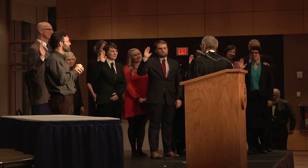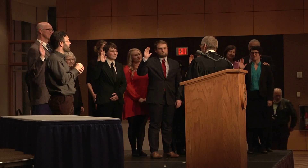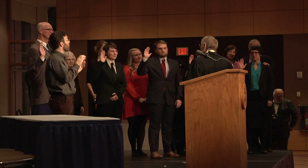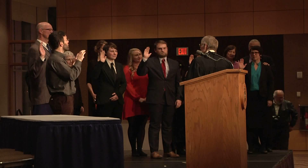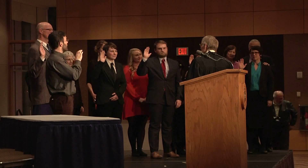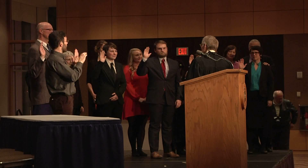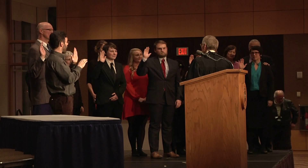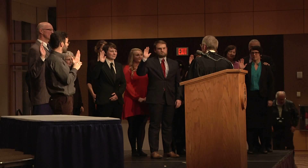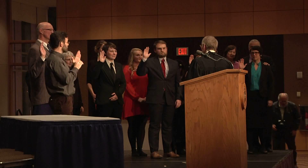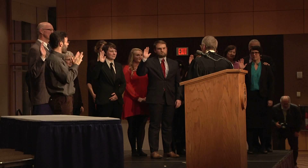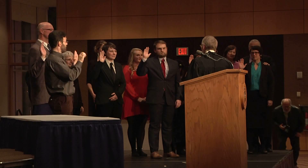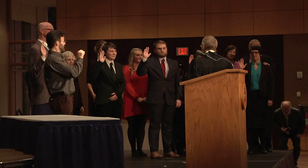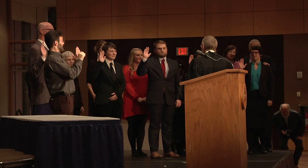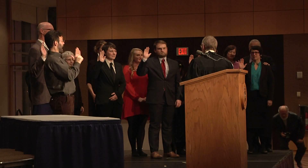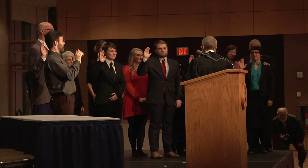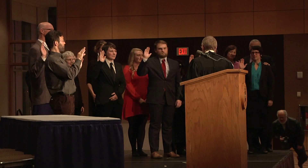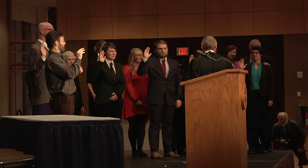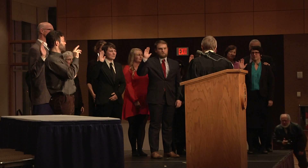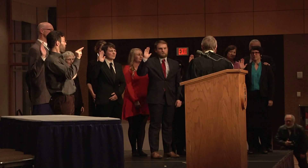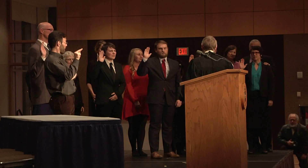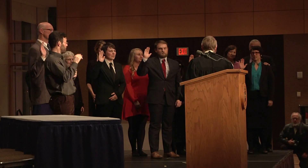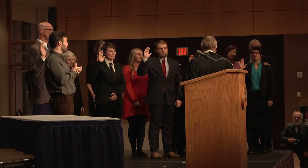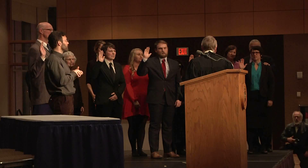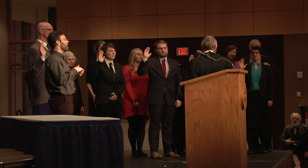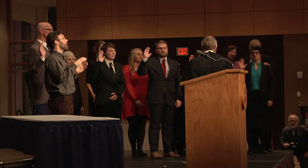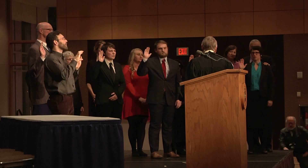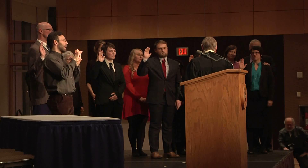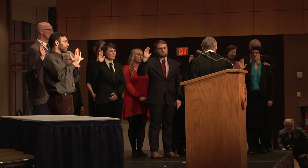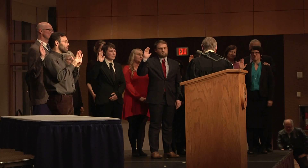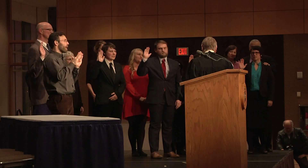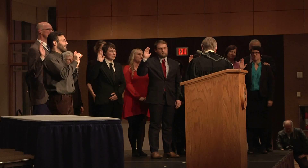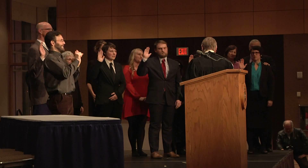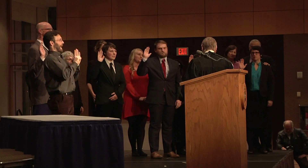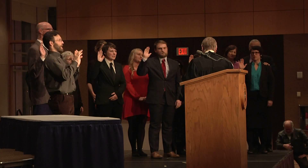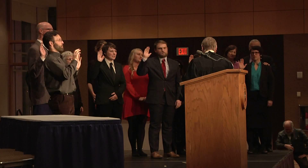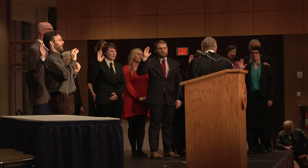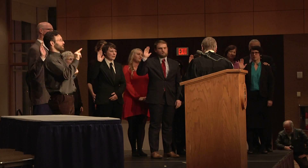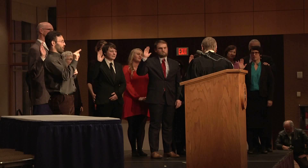the Constitution of the State of Minnesota,